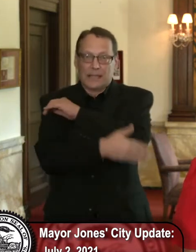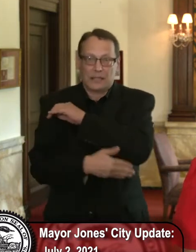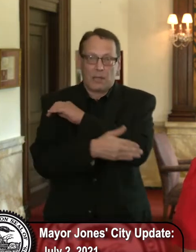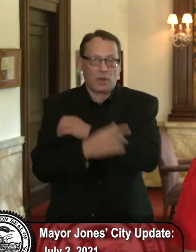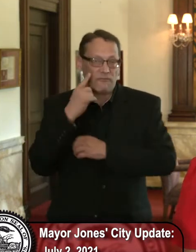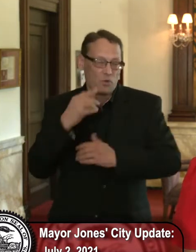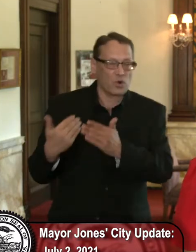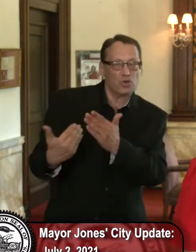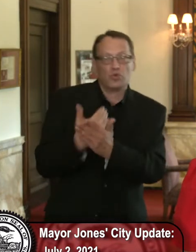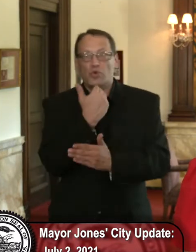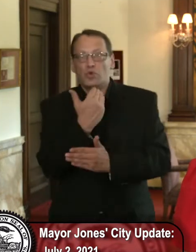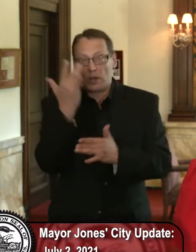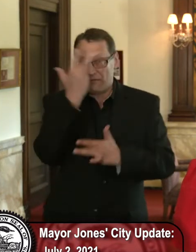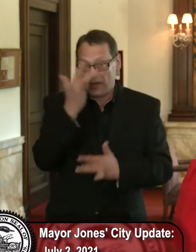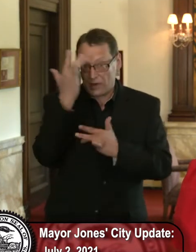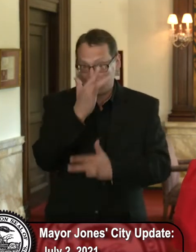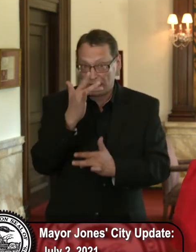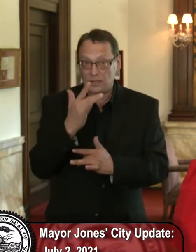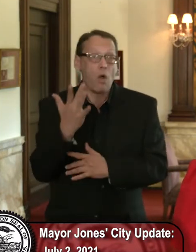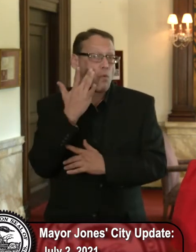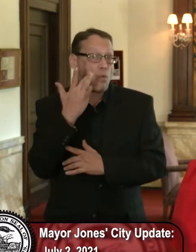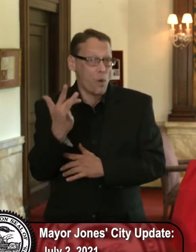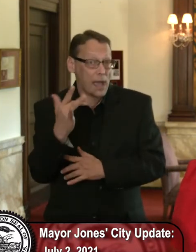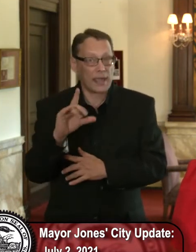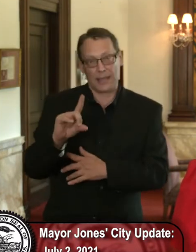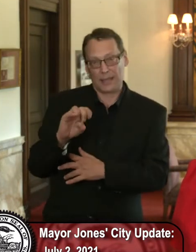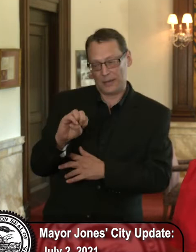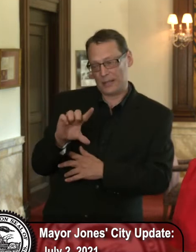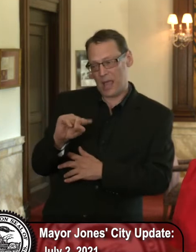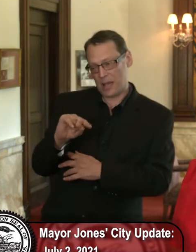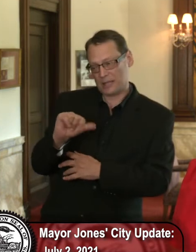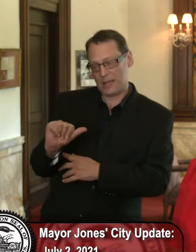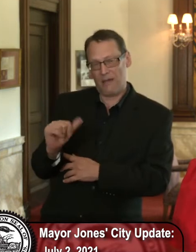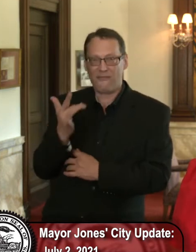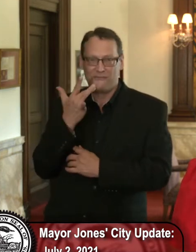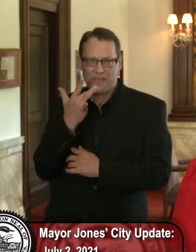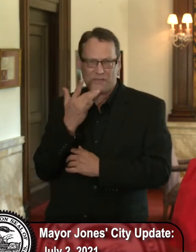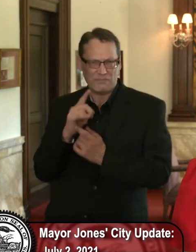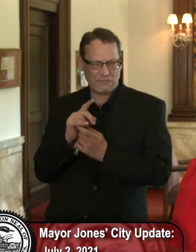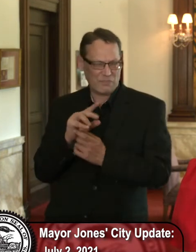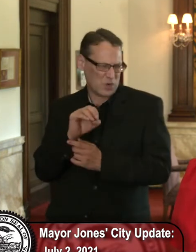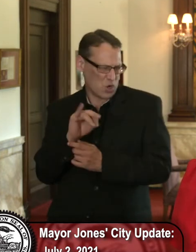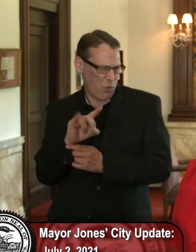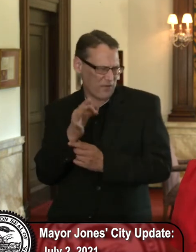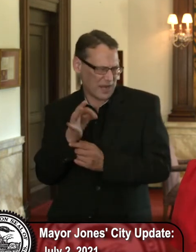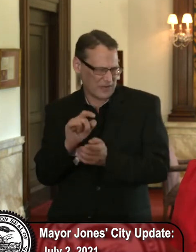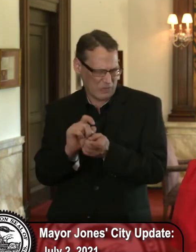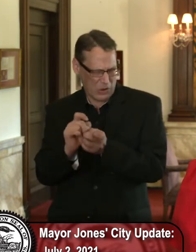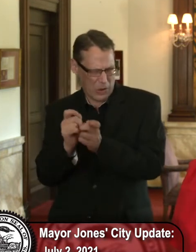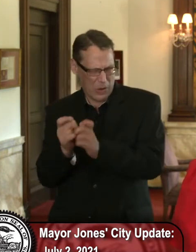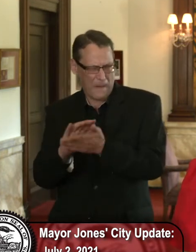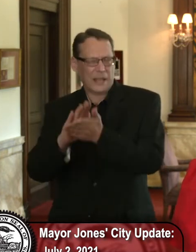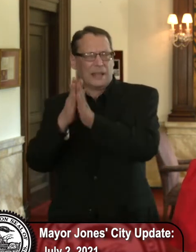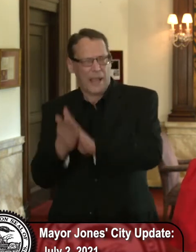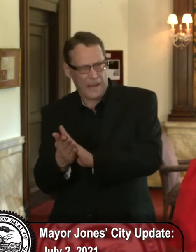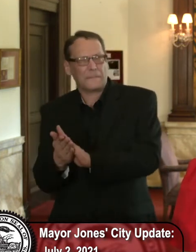per capita. That's partly due to the emergence of the Delta variant, a mutant strain of COVID-19 that is more